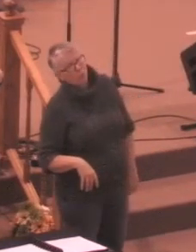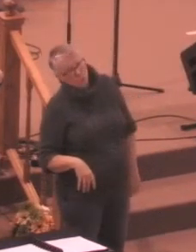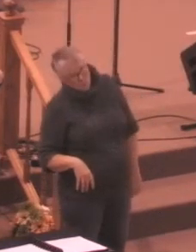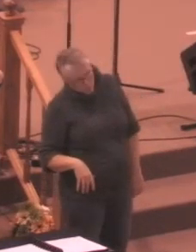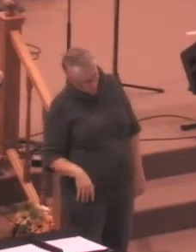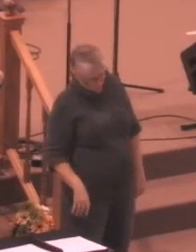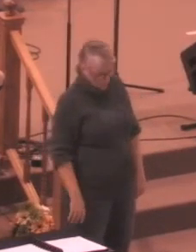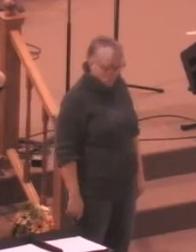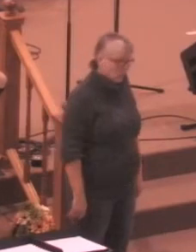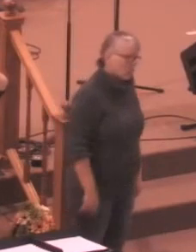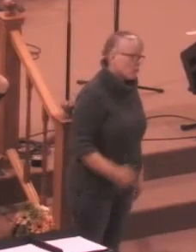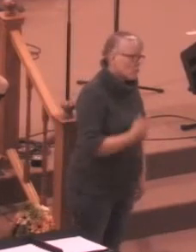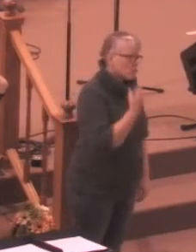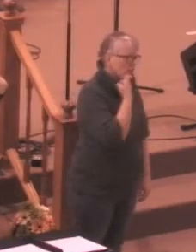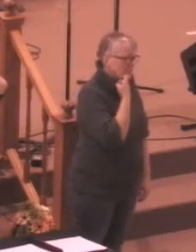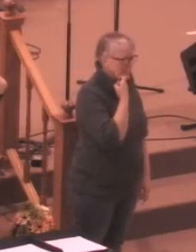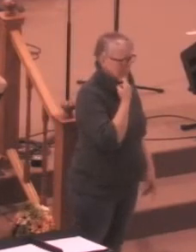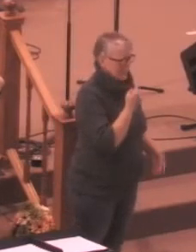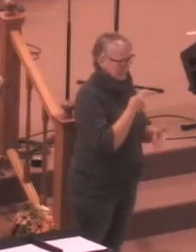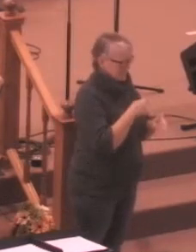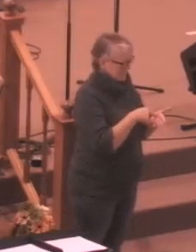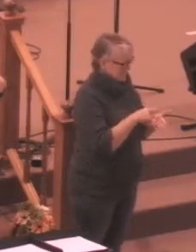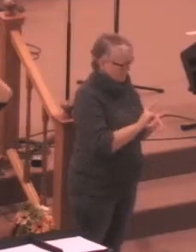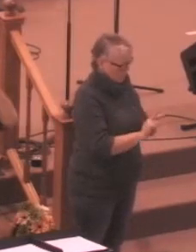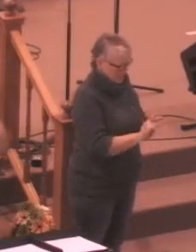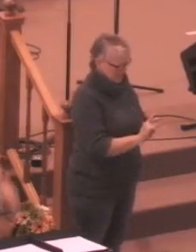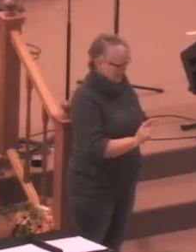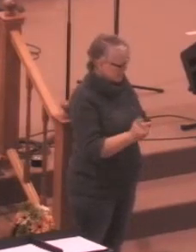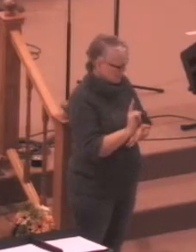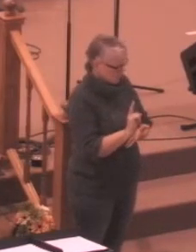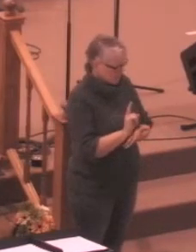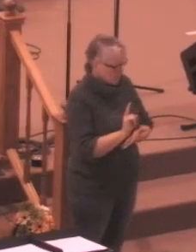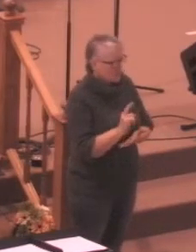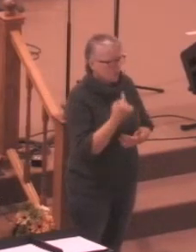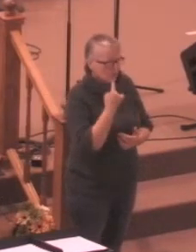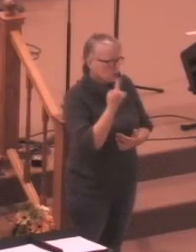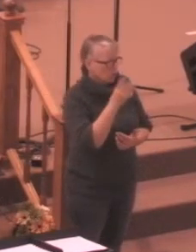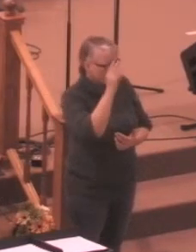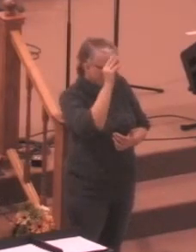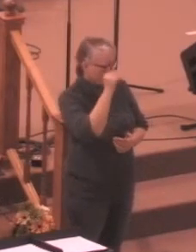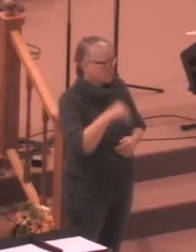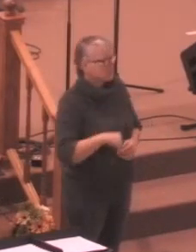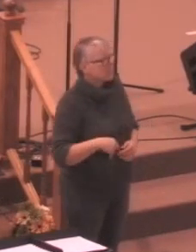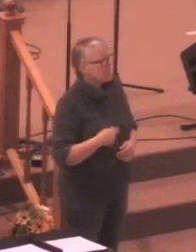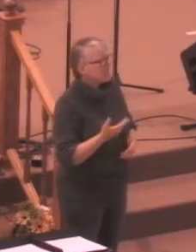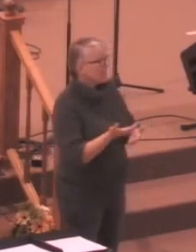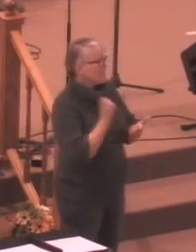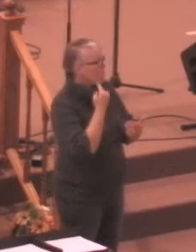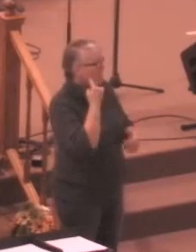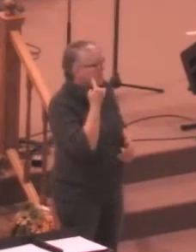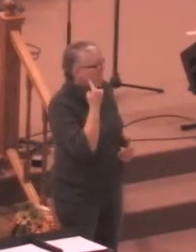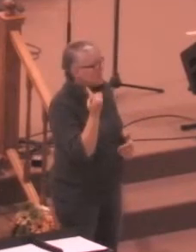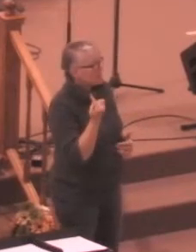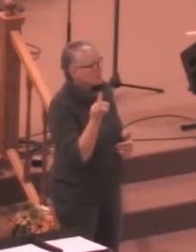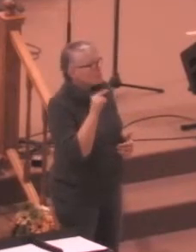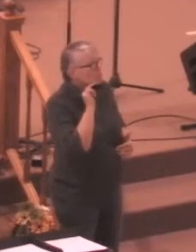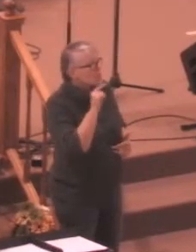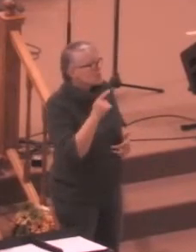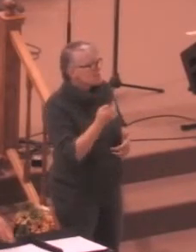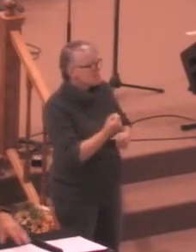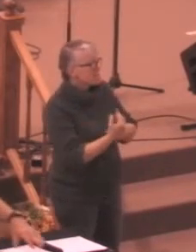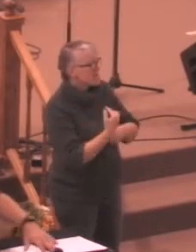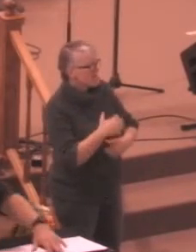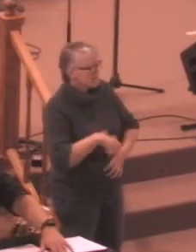I was telling the boys this week or last week, I said, I used to have this thought in my head that when somebody would really make me mad,